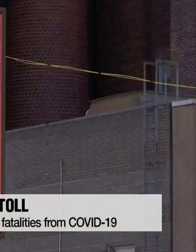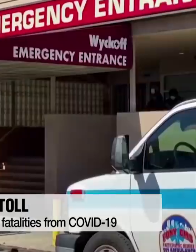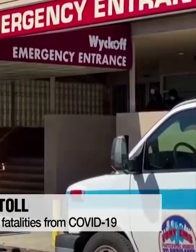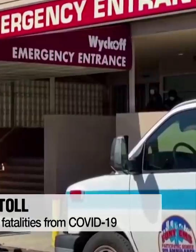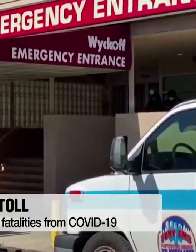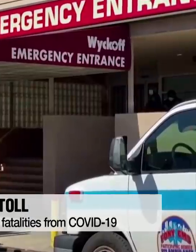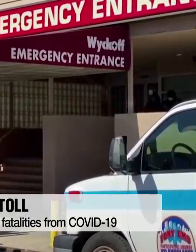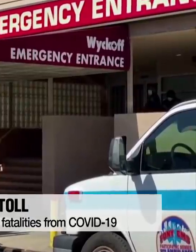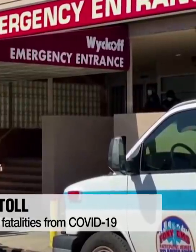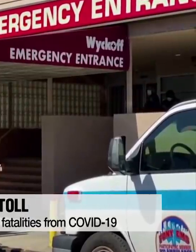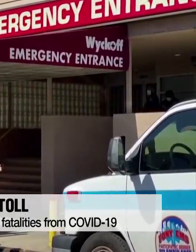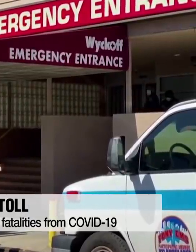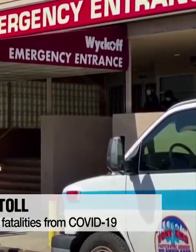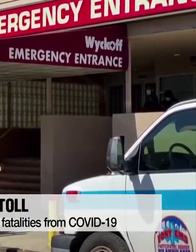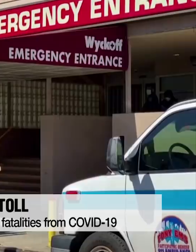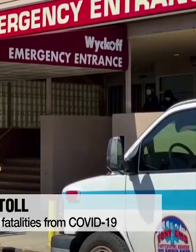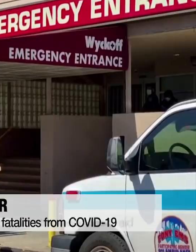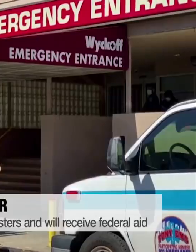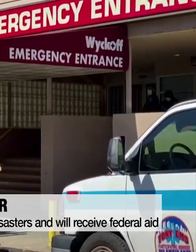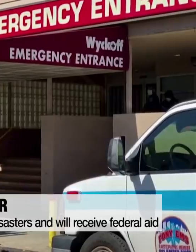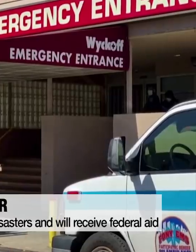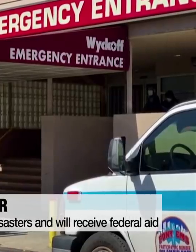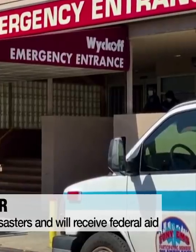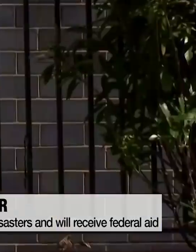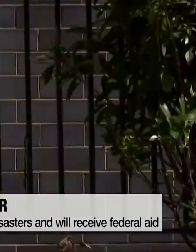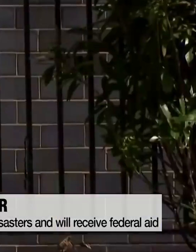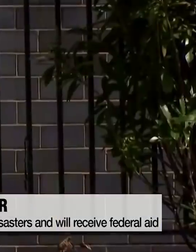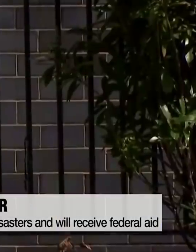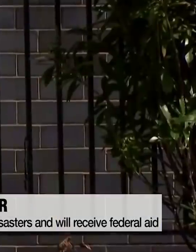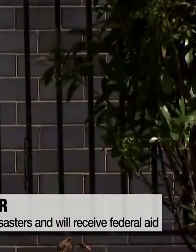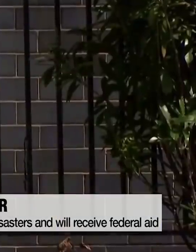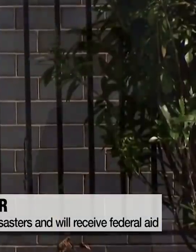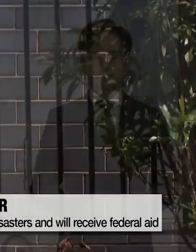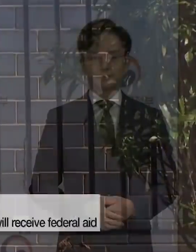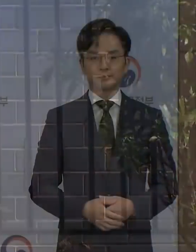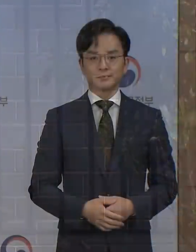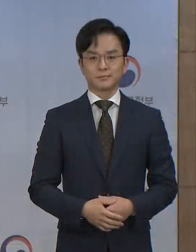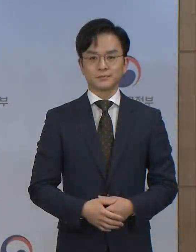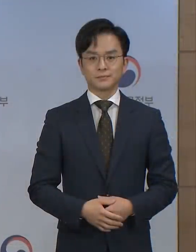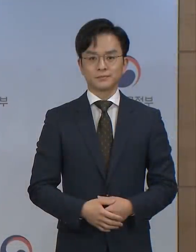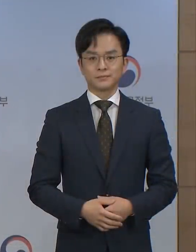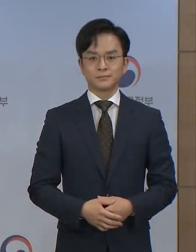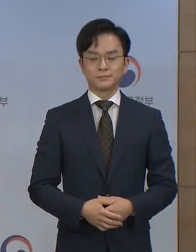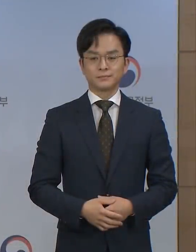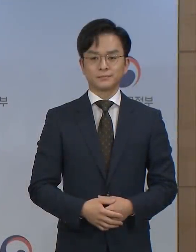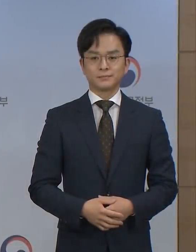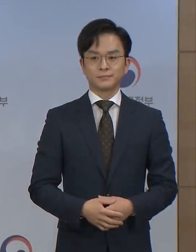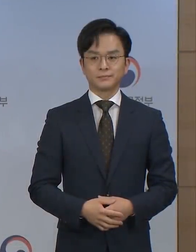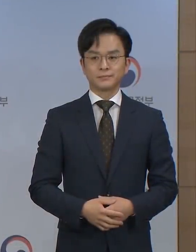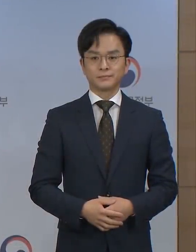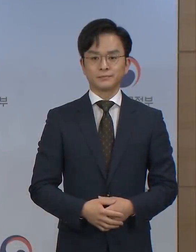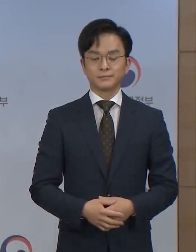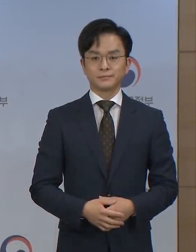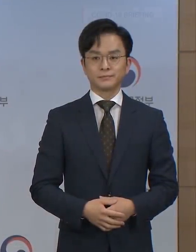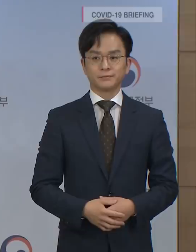the U.S. has now declared a disaster. The state of Wyoming became the last one to do so on